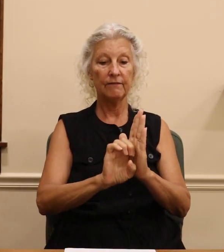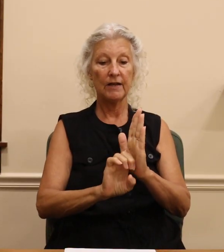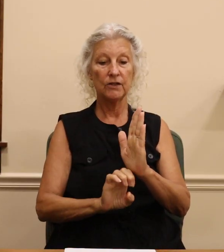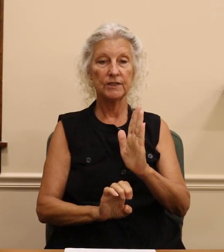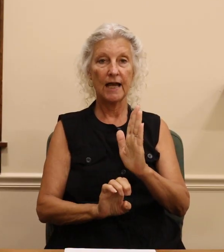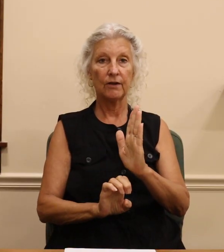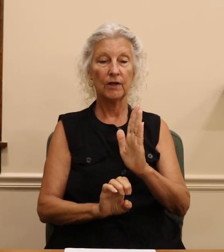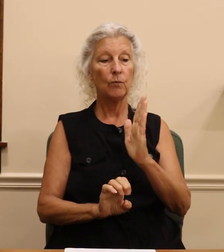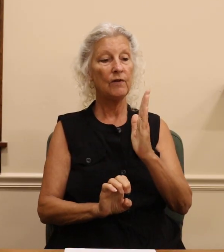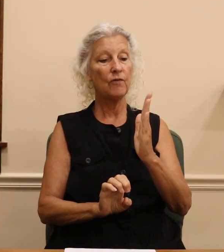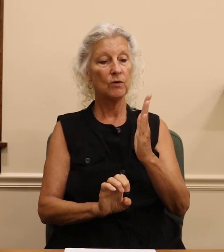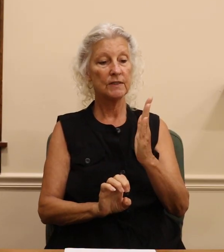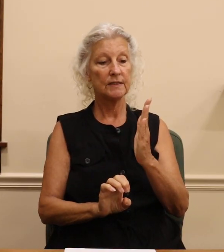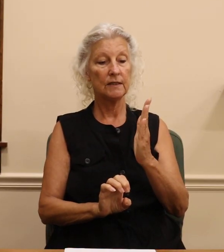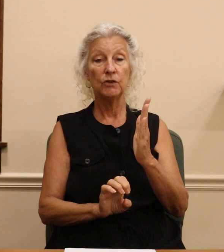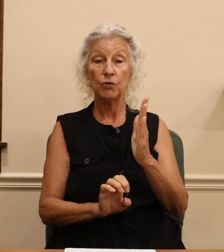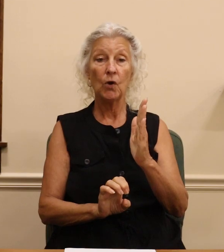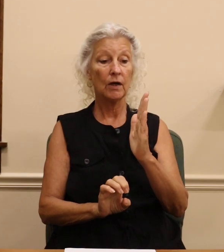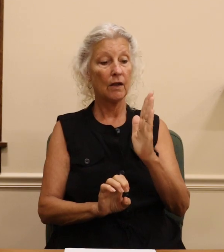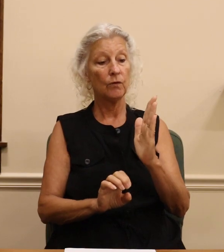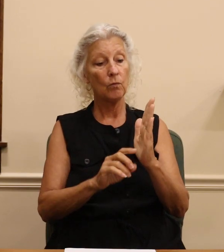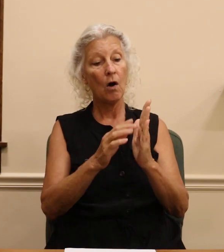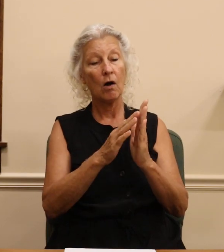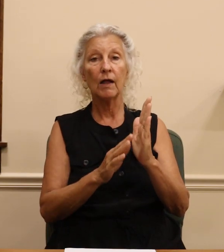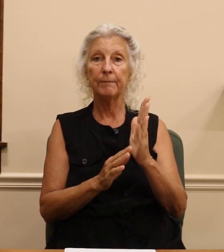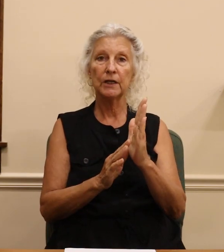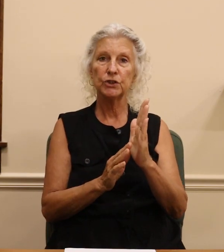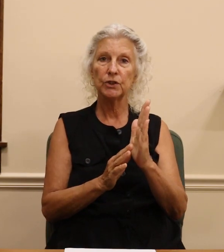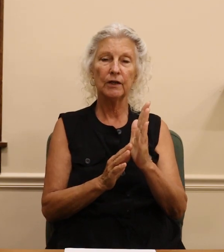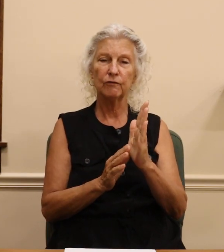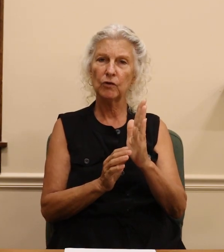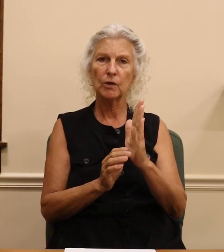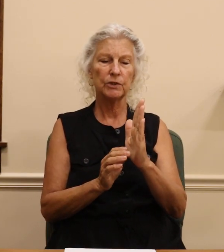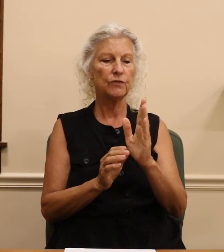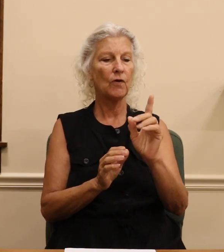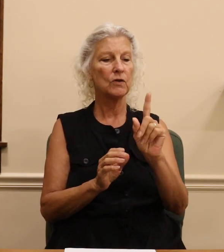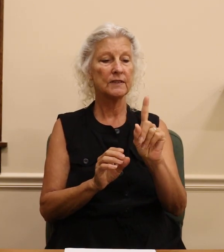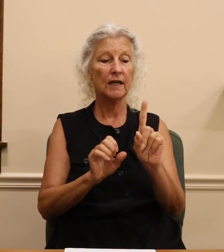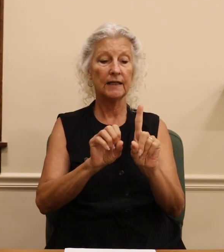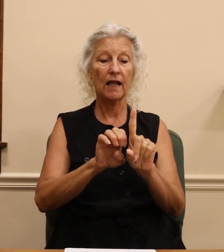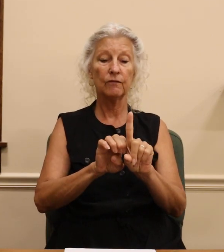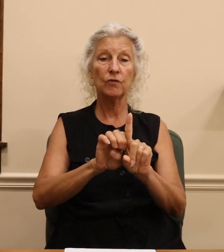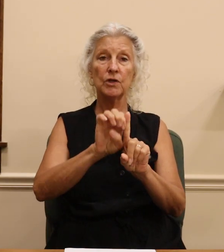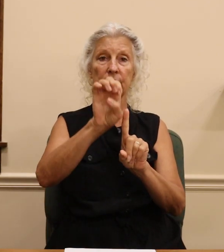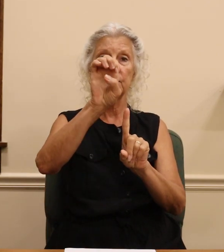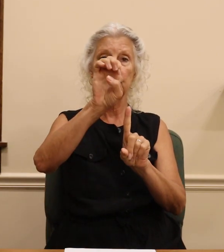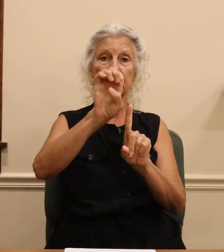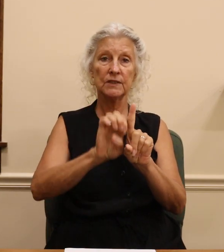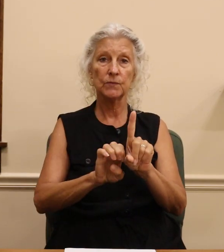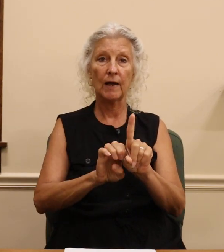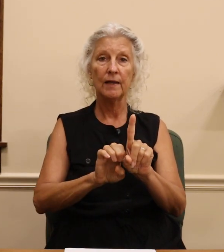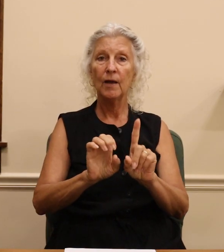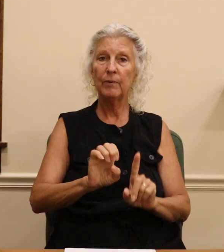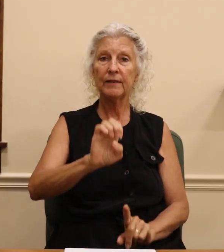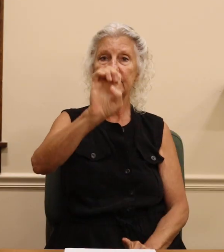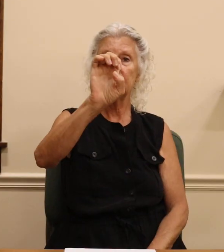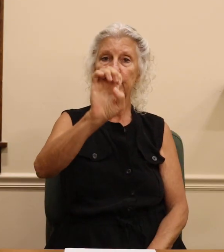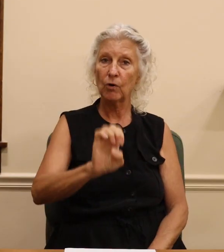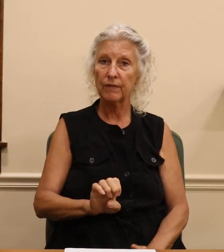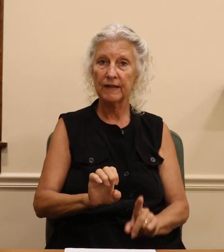elevator down. Now we focused in New York on the wall. I'm not sure here in Florida what you focused on. In California they do it this way. But I think the important thing